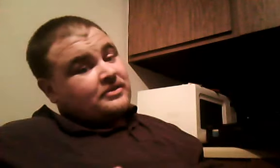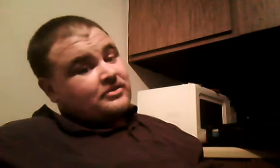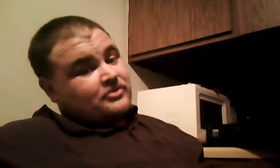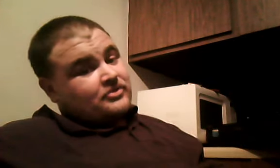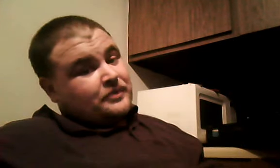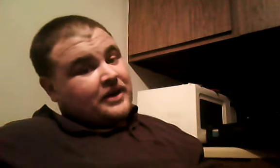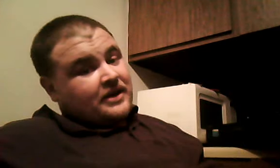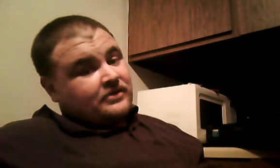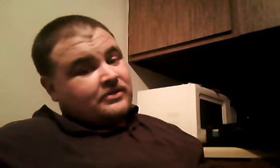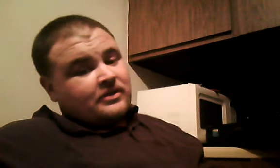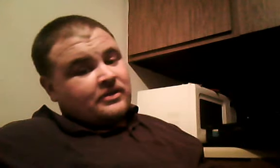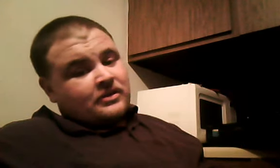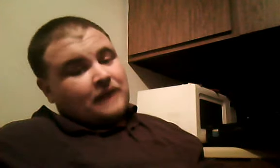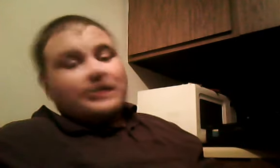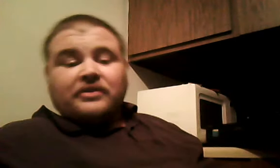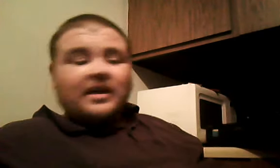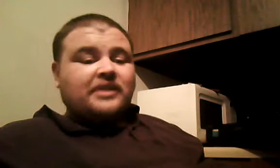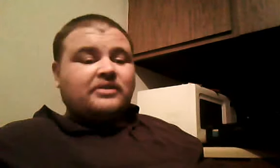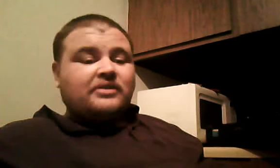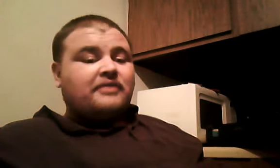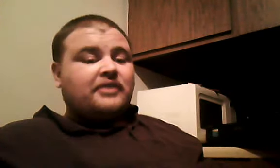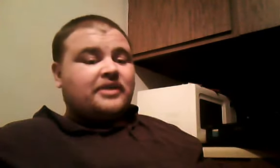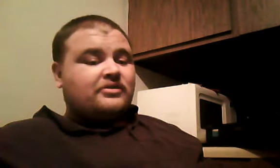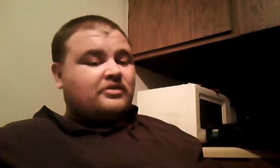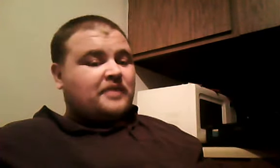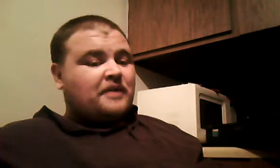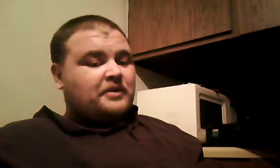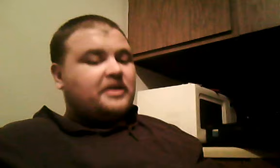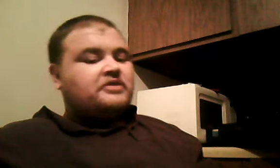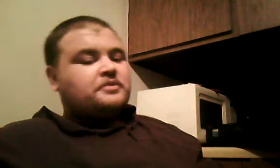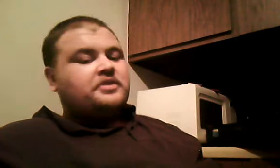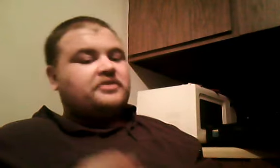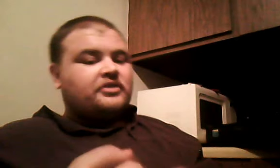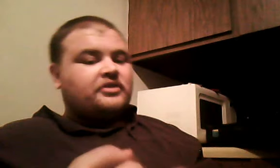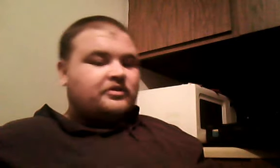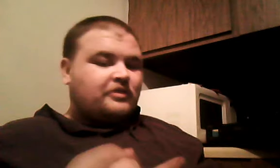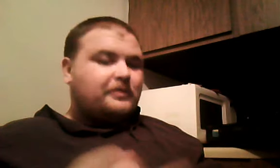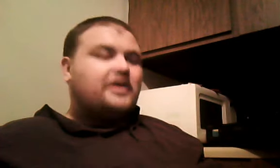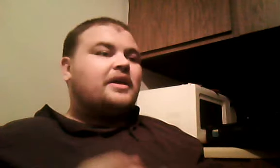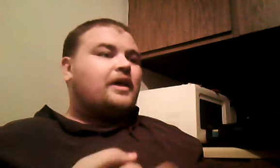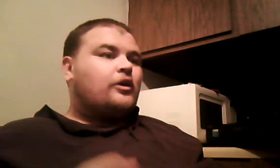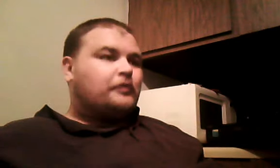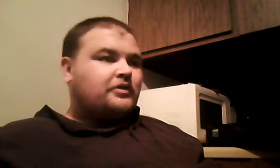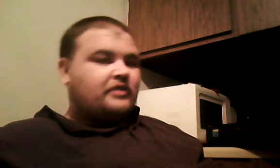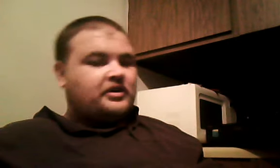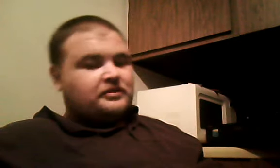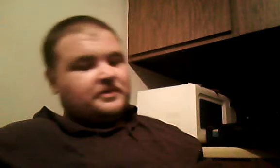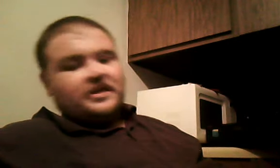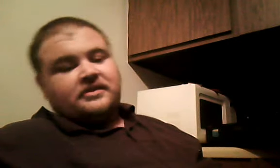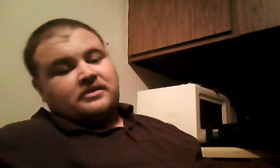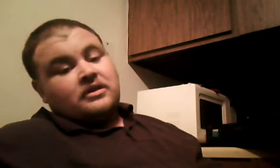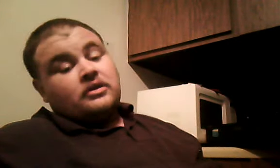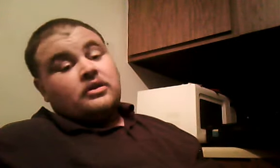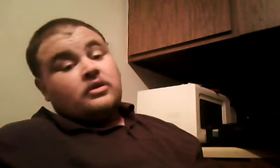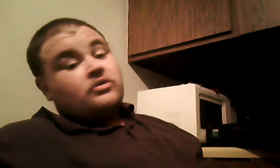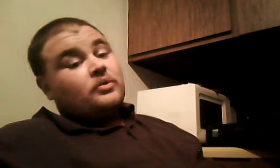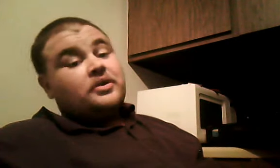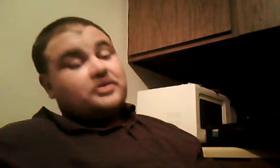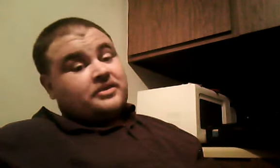surgery in the past. I'm not saying he's definitely injured, the Apple. But he has been dealing with some elements that he didn't even make. So we could even